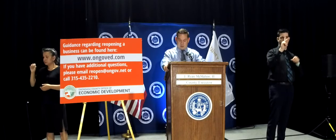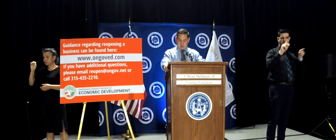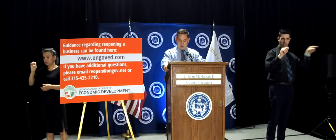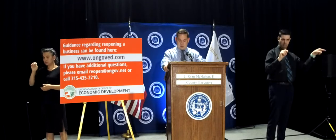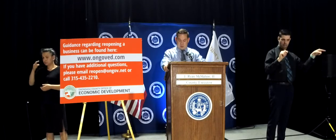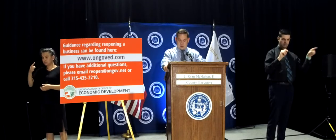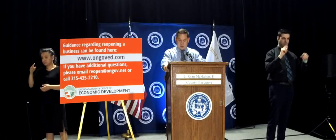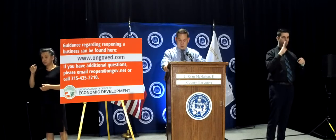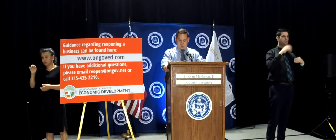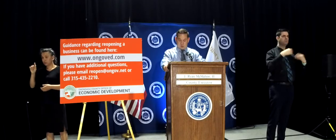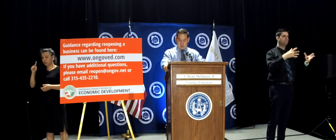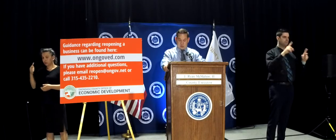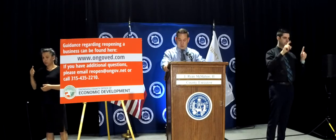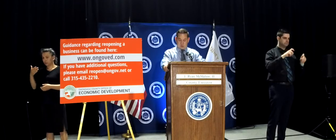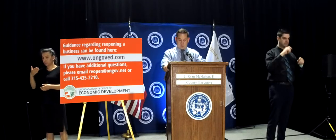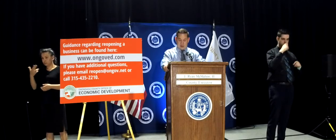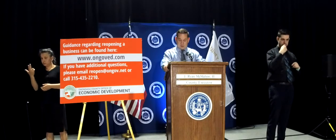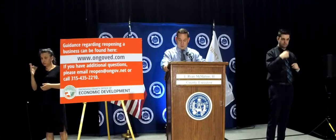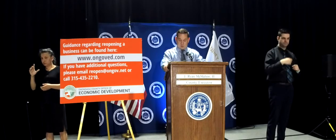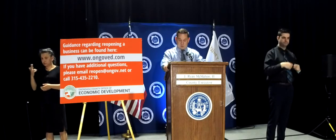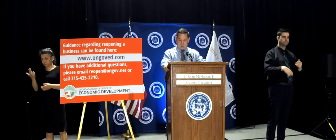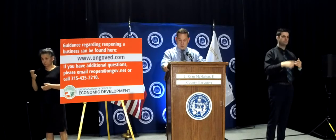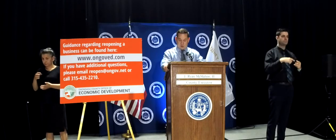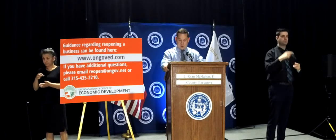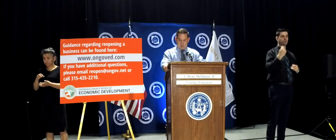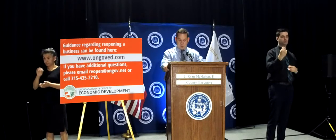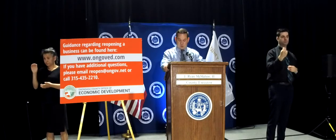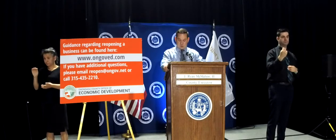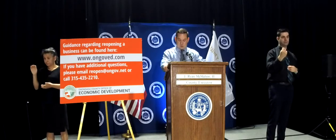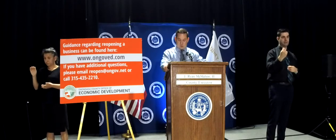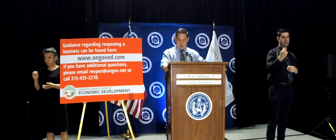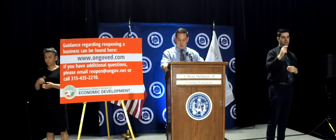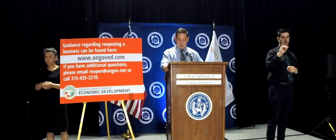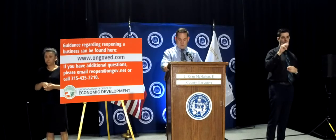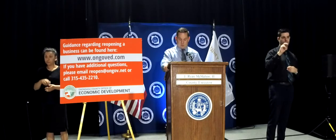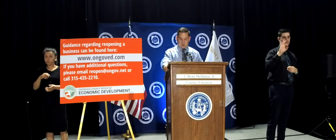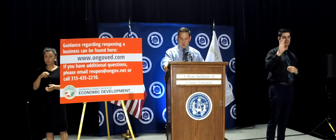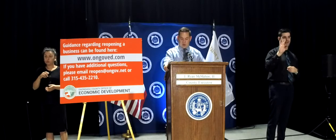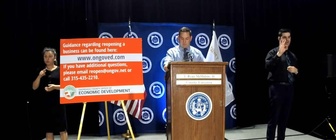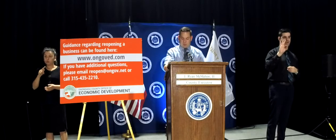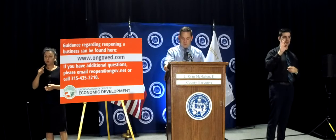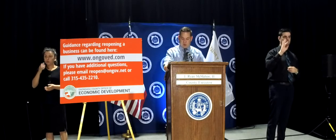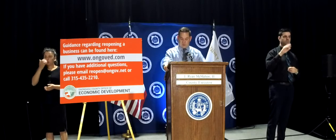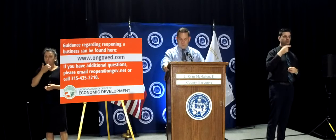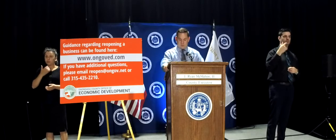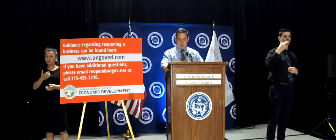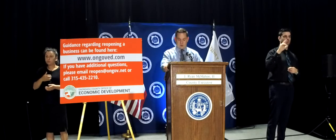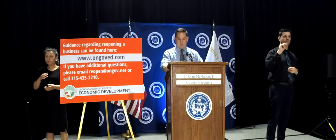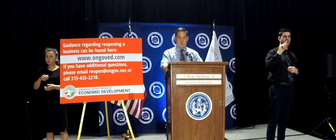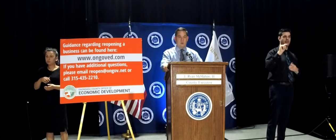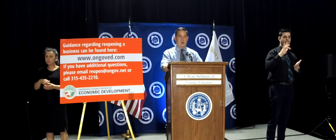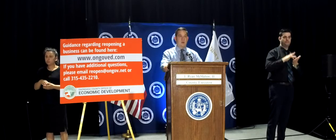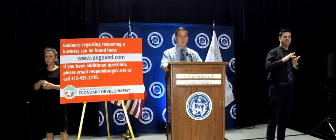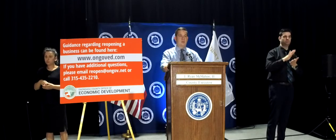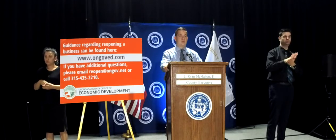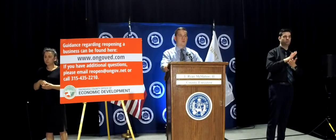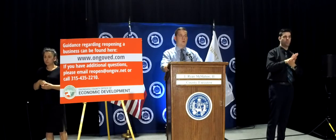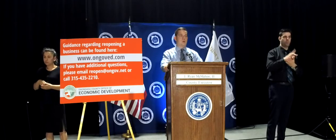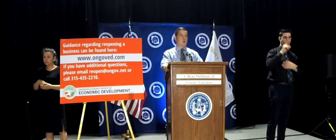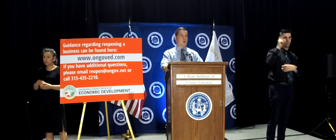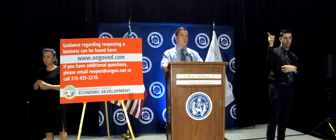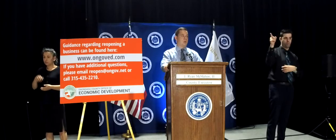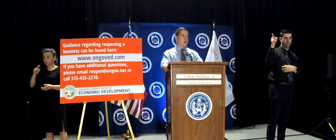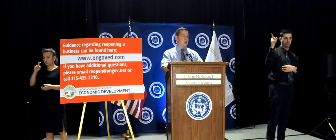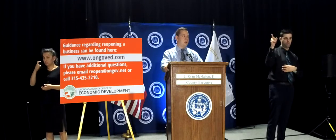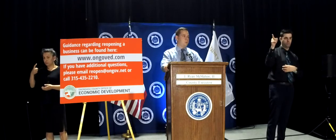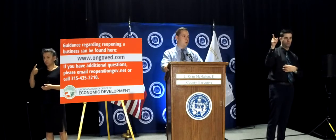get there. On Tuesday, June 9th, we will be at Grant Middle School on 2400 Grant Boulevard over in the